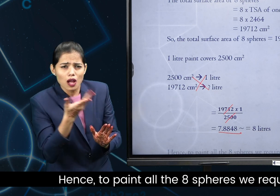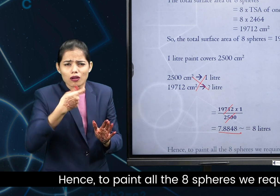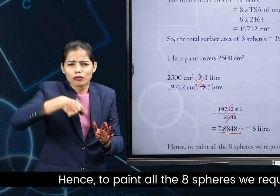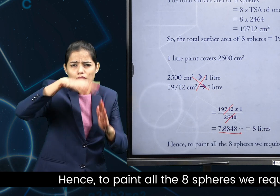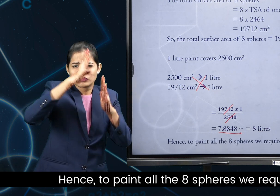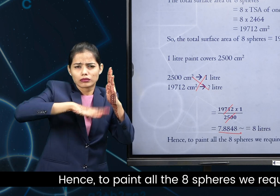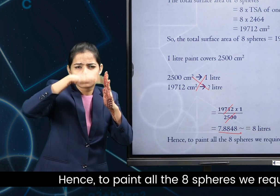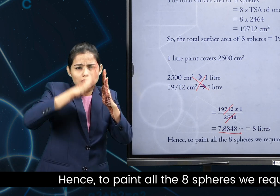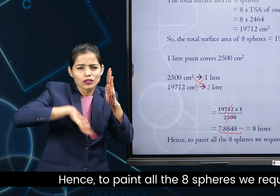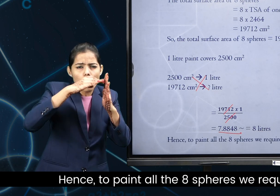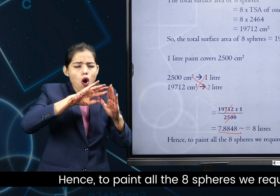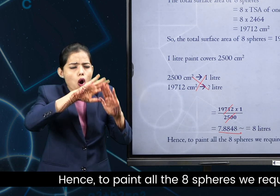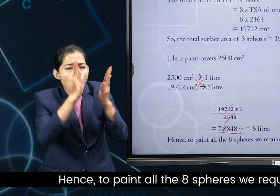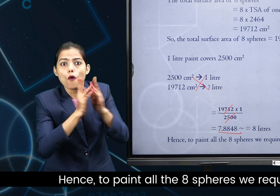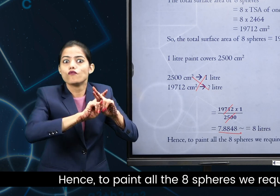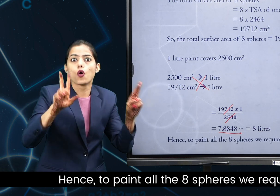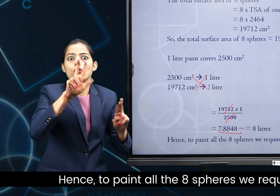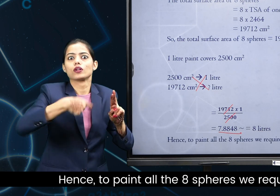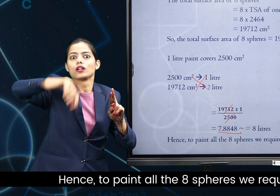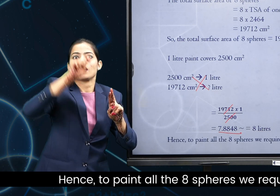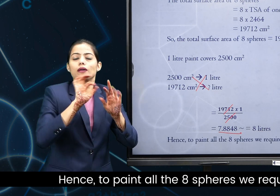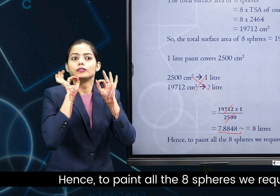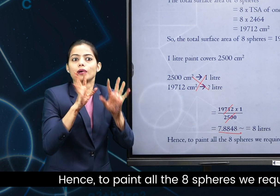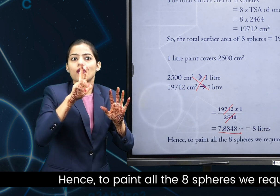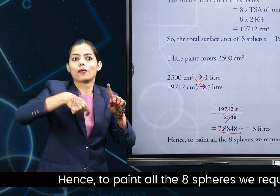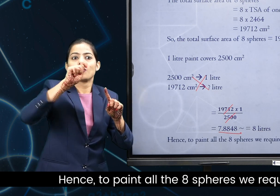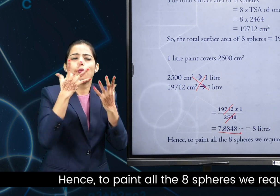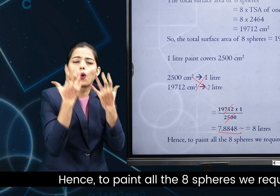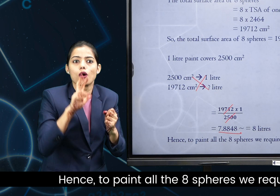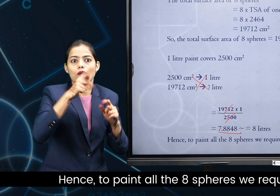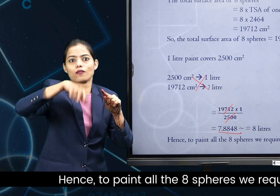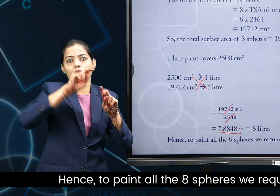Hence, to paint all the 8 spheres, we require 8 liters of paint.